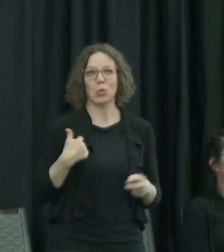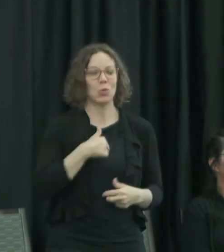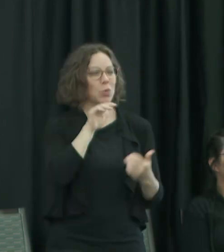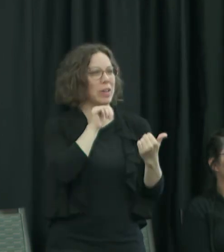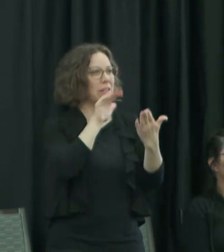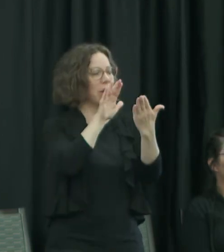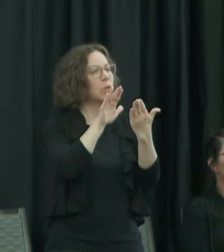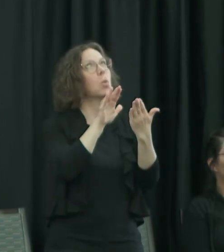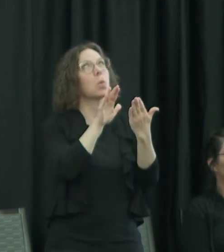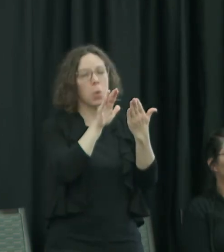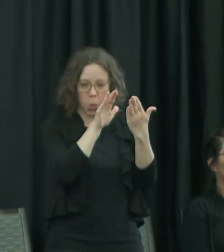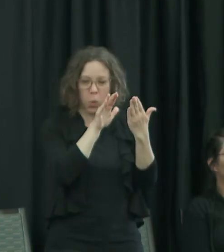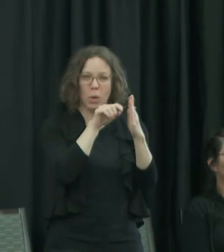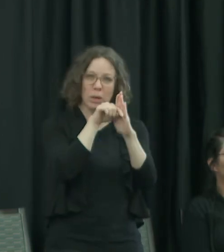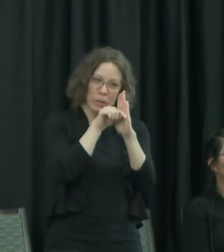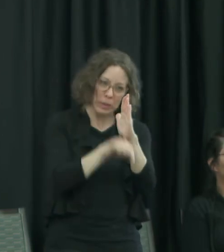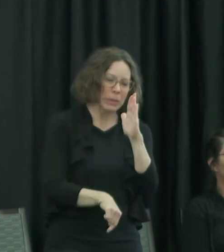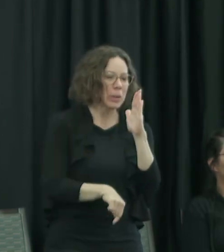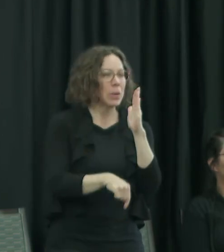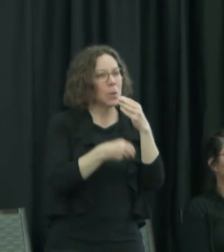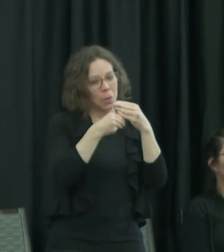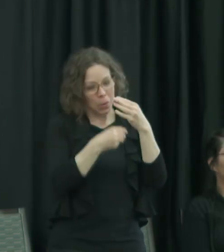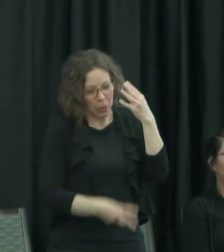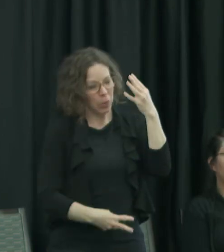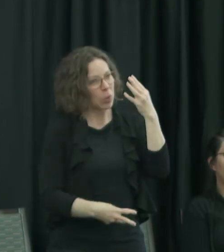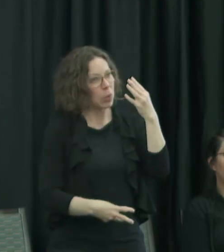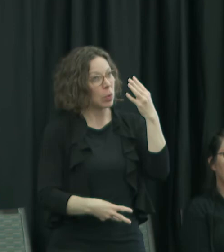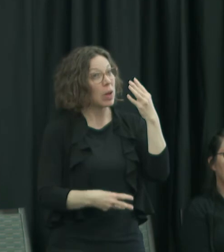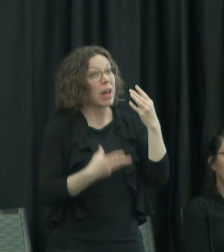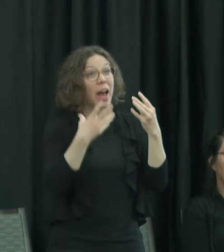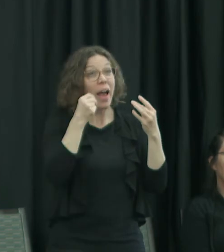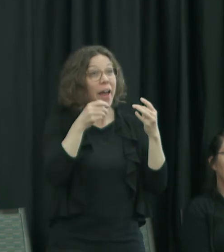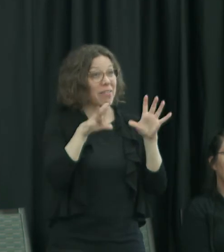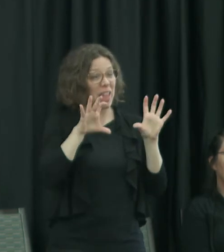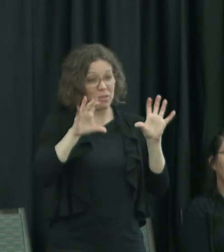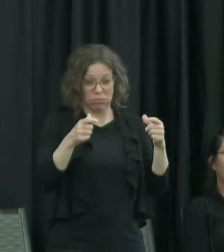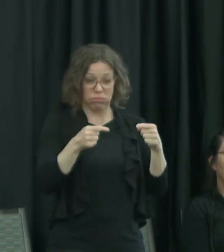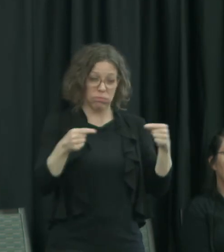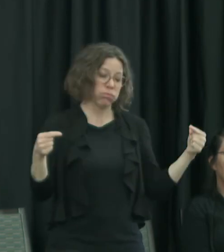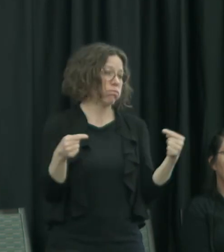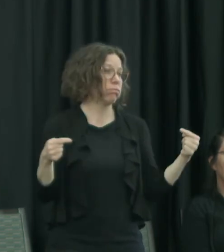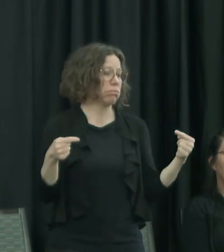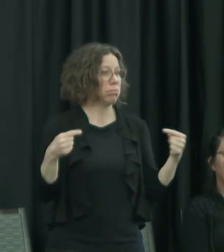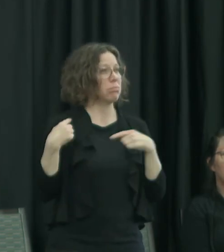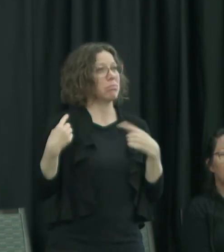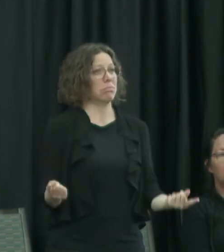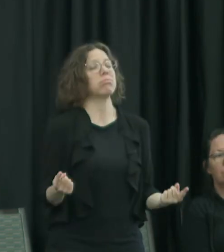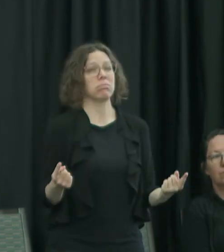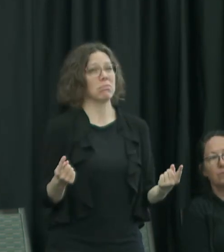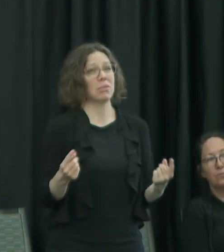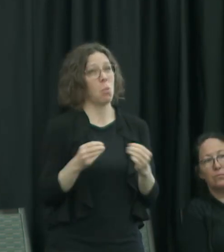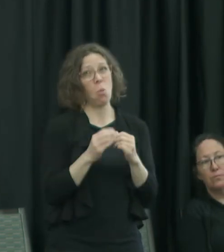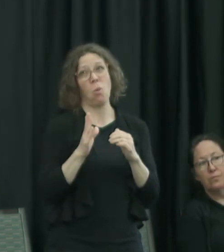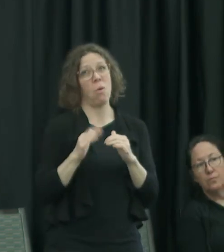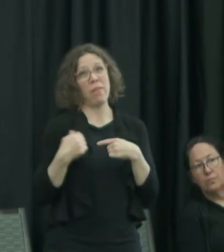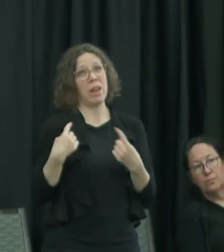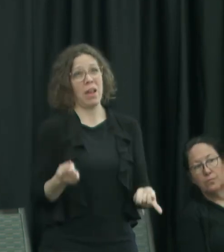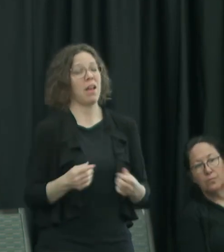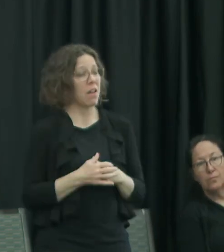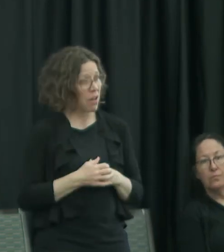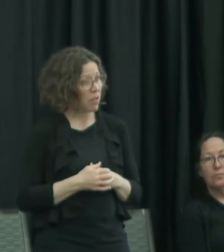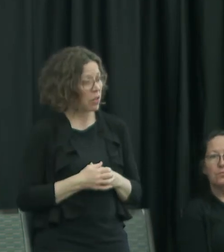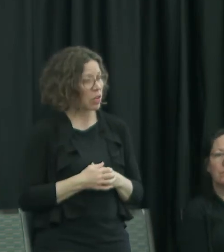is vast. In addition to an electorate that is more divisive and divided than ever, armed